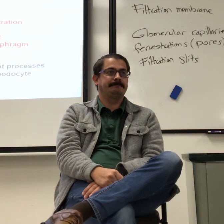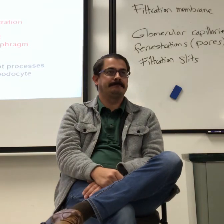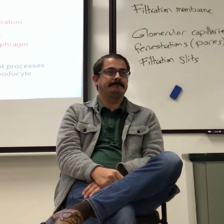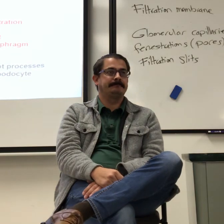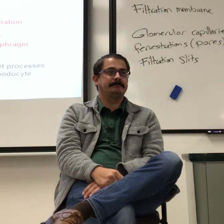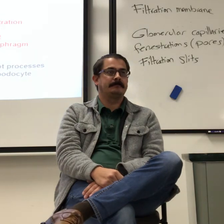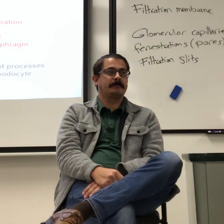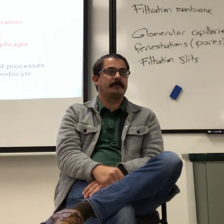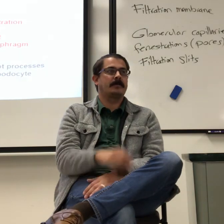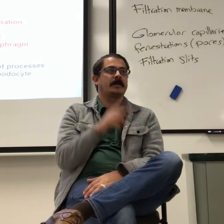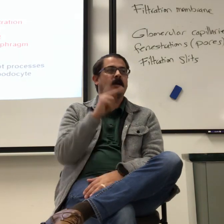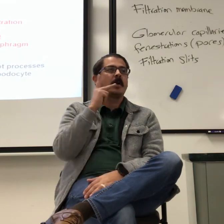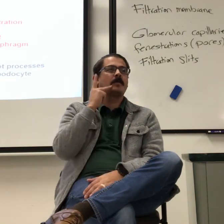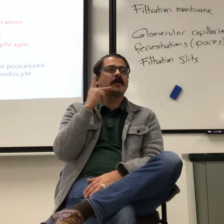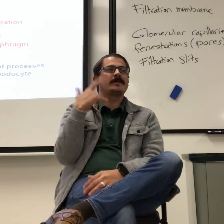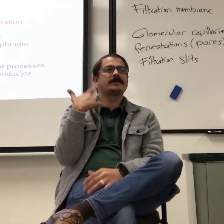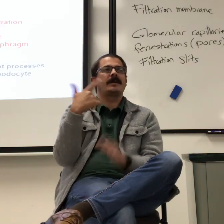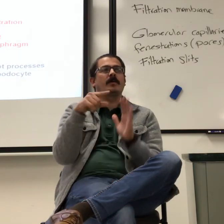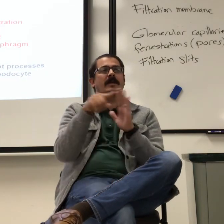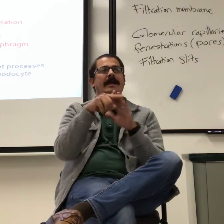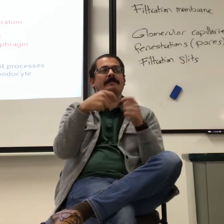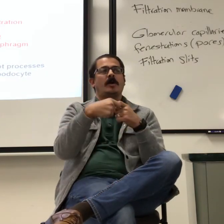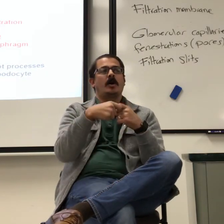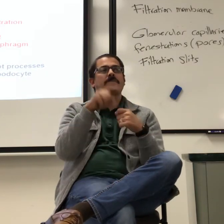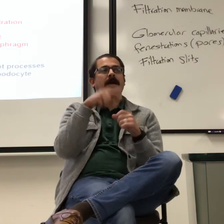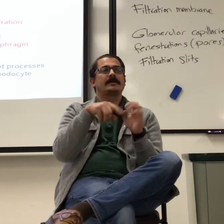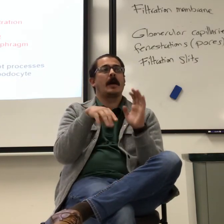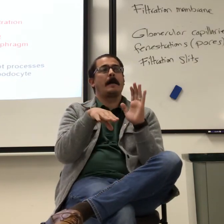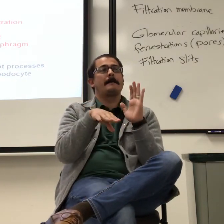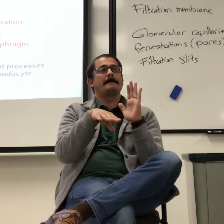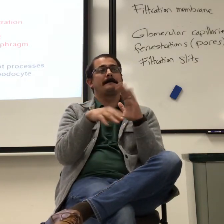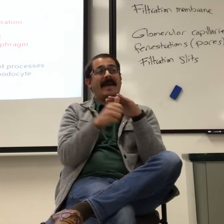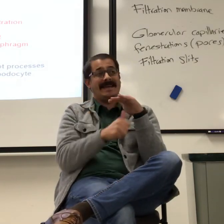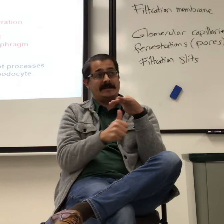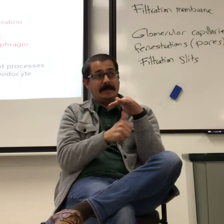Proteins usually have a negative charge. Well, anyways, that's basement